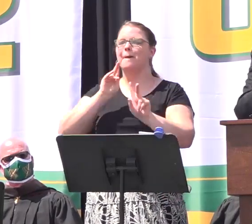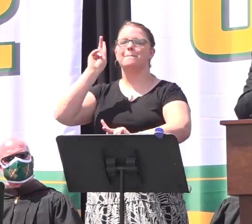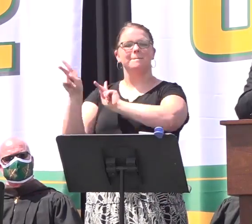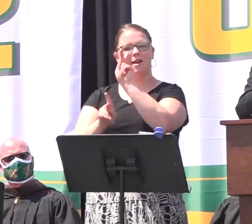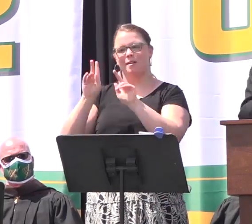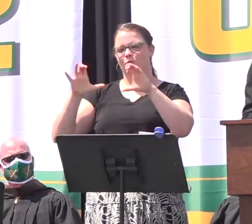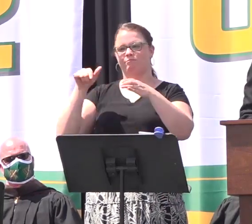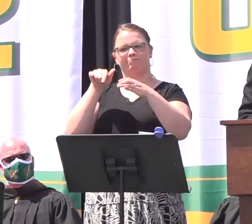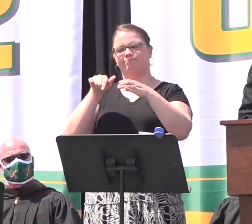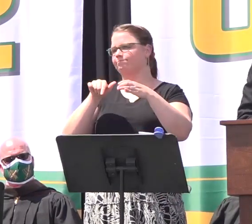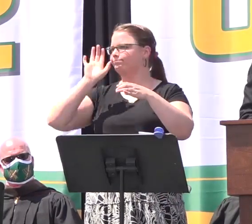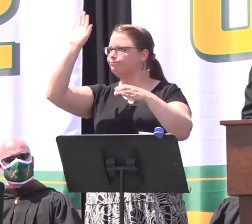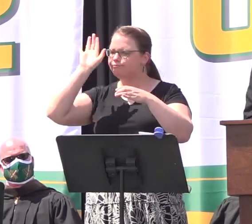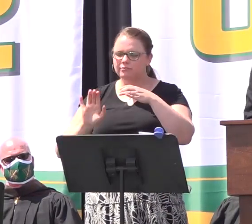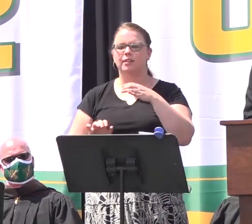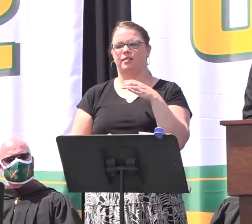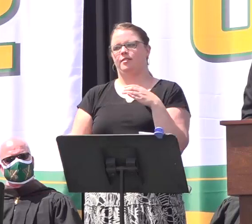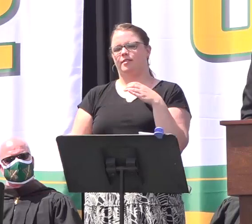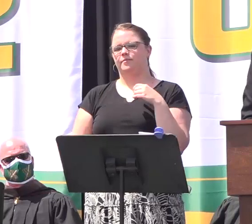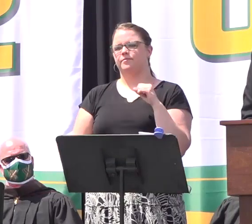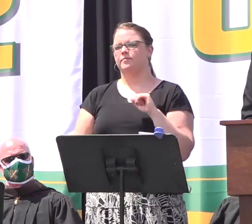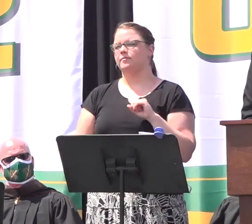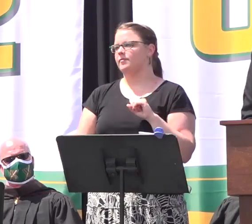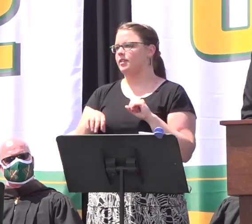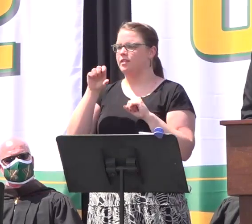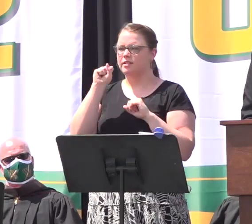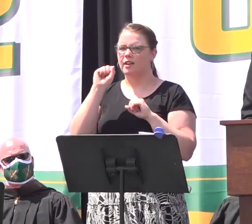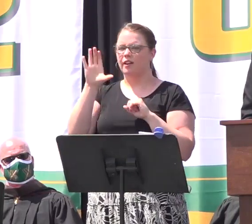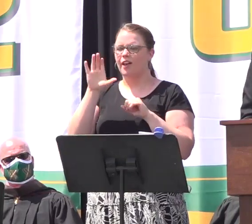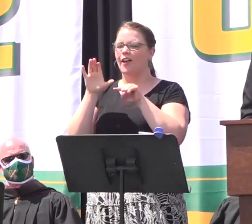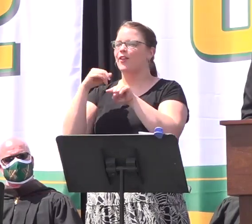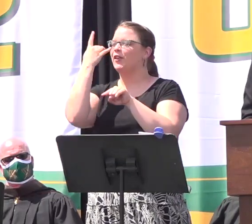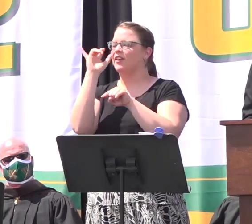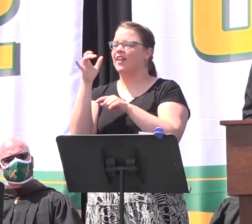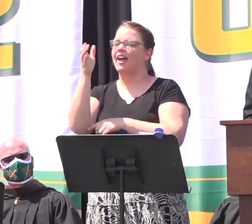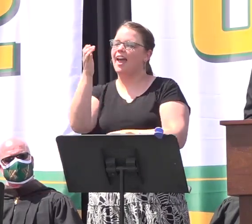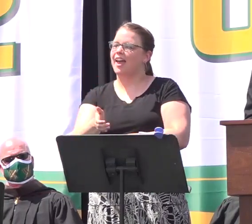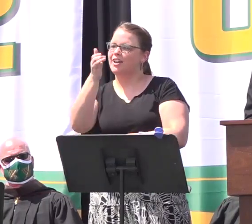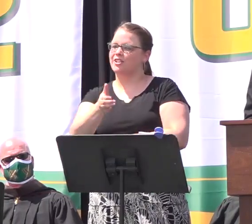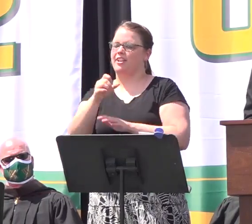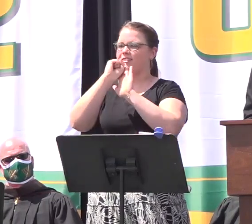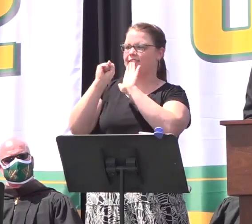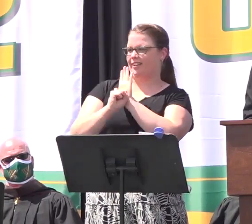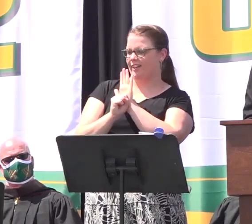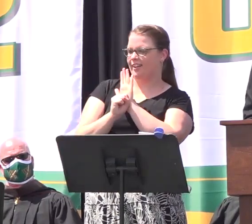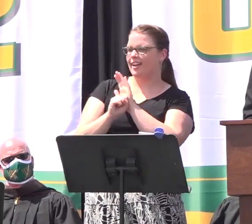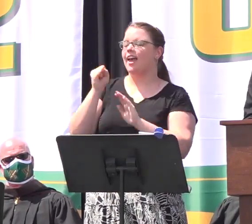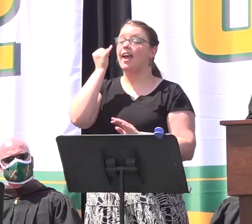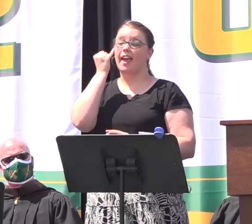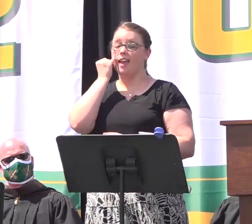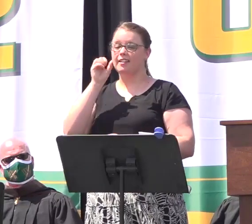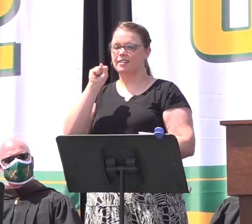people. They say South Carolina is a handshake state. When someone from South Carolina gives you their